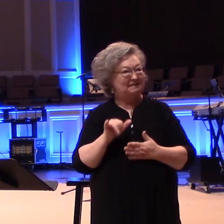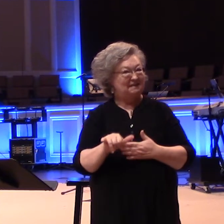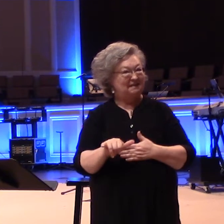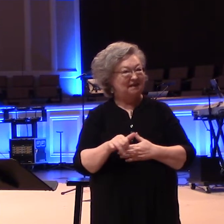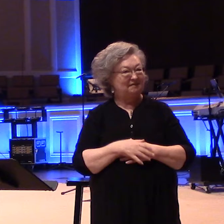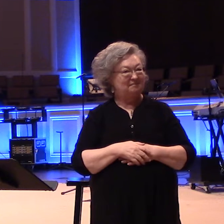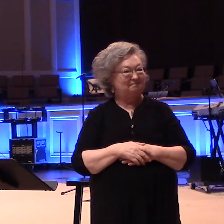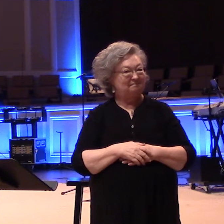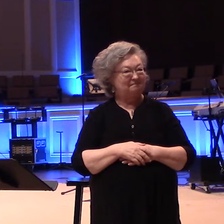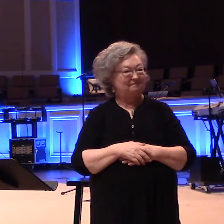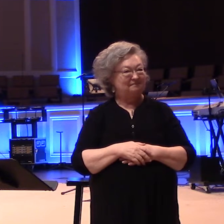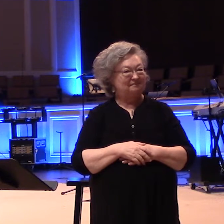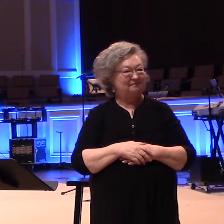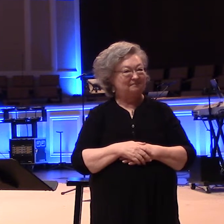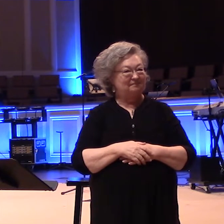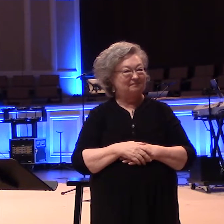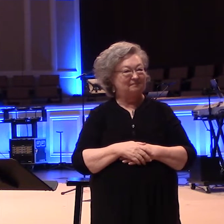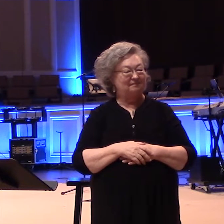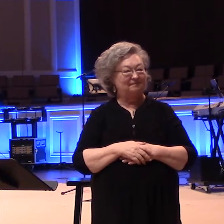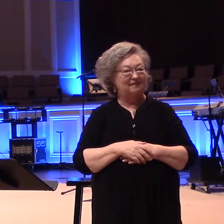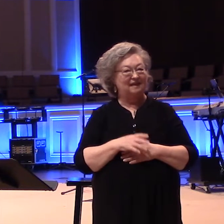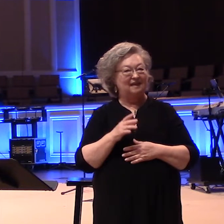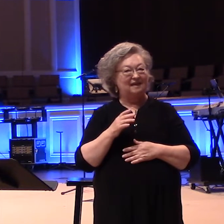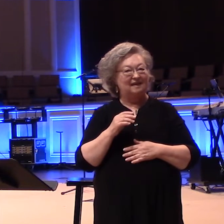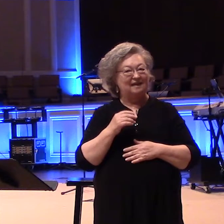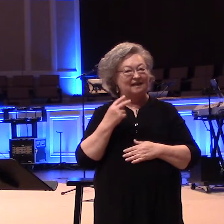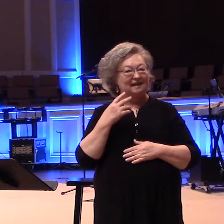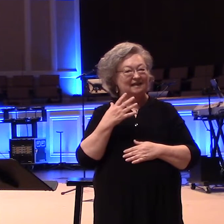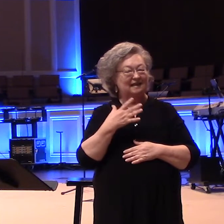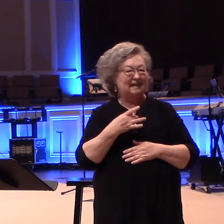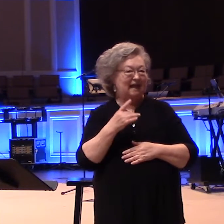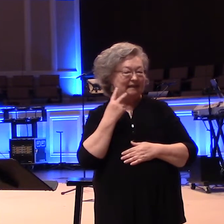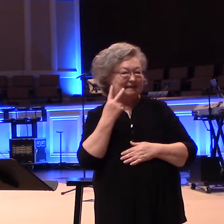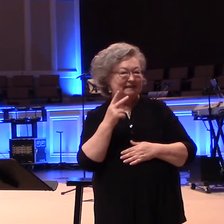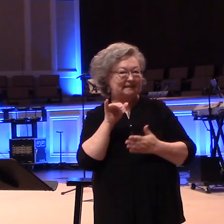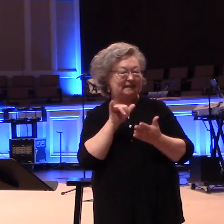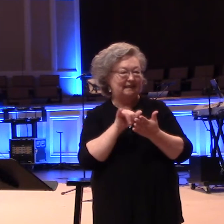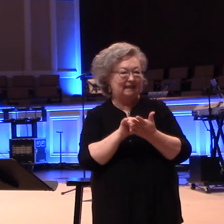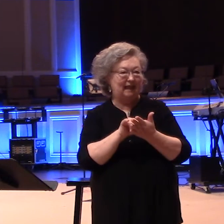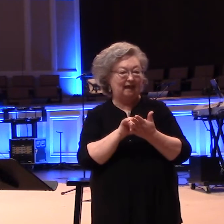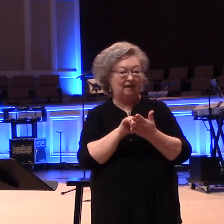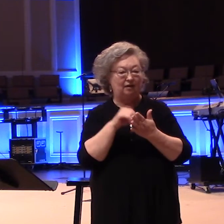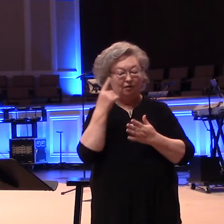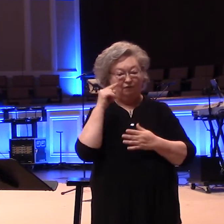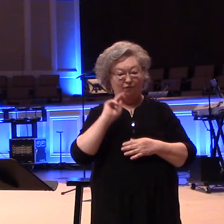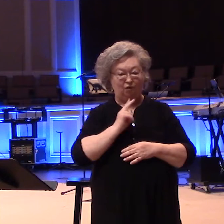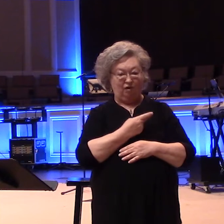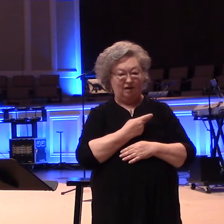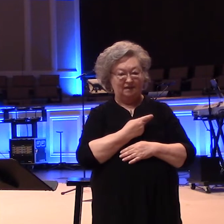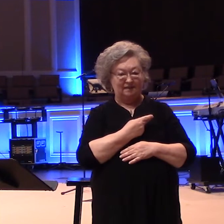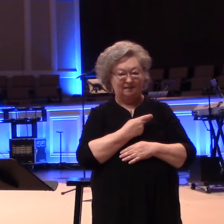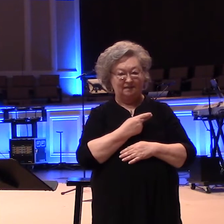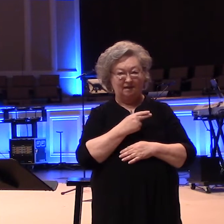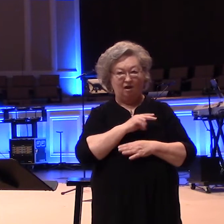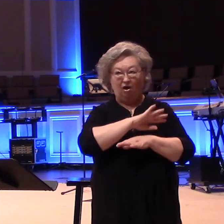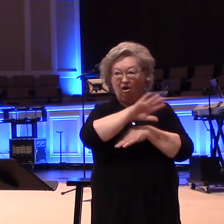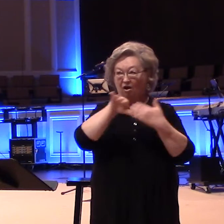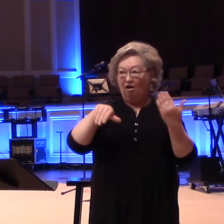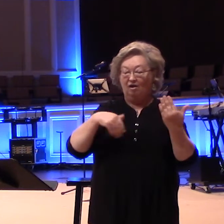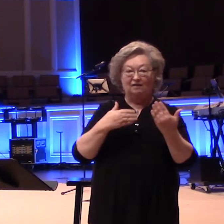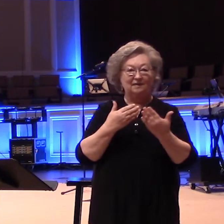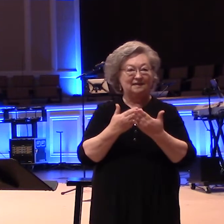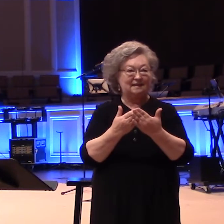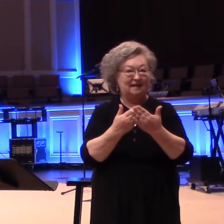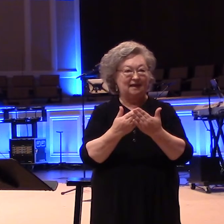I'd kind of like to see what that would look like for us together as a people in every area of their lives, put them in position for God to